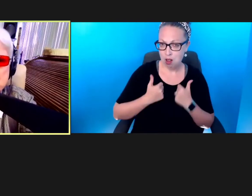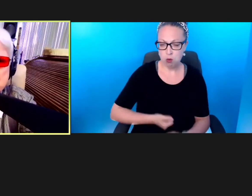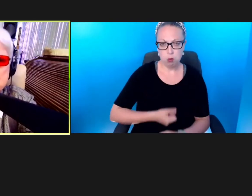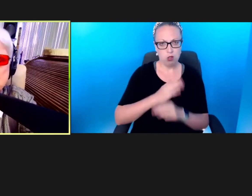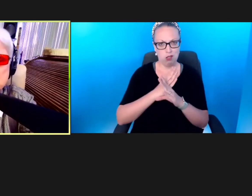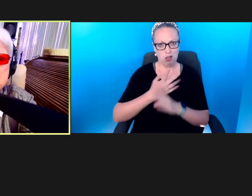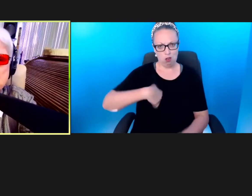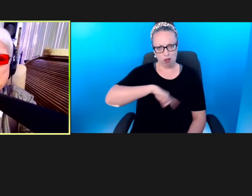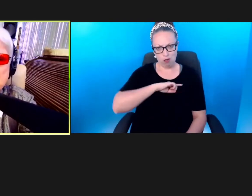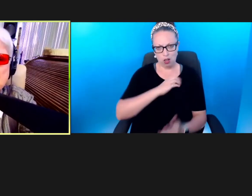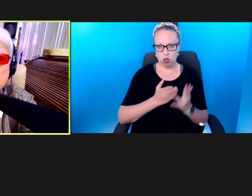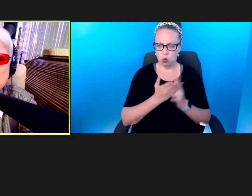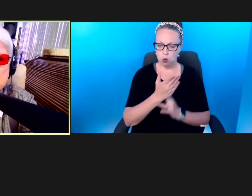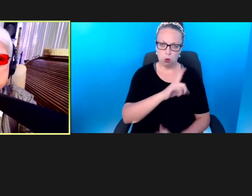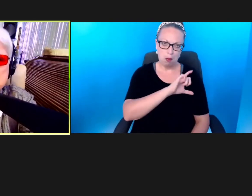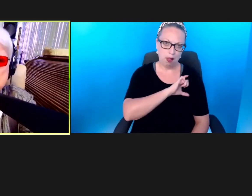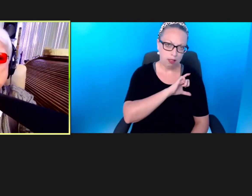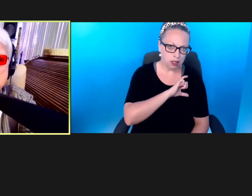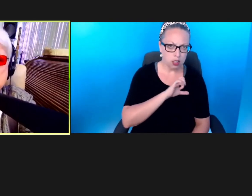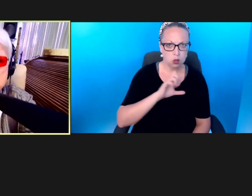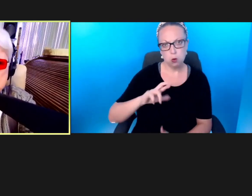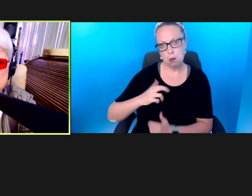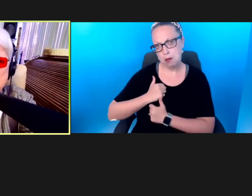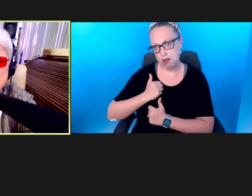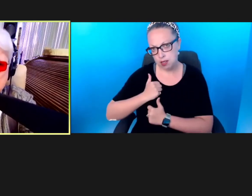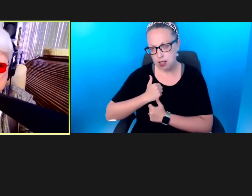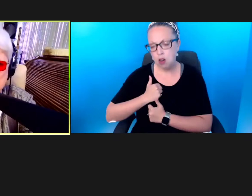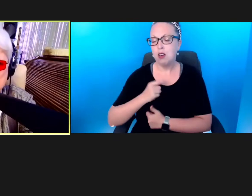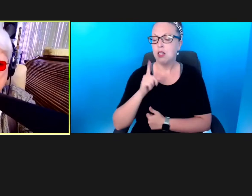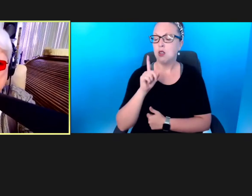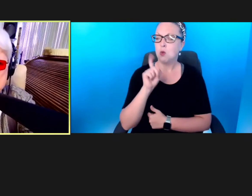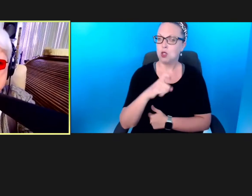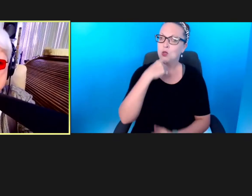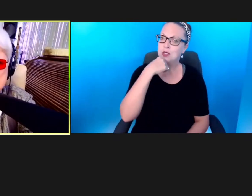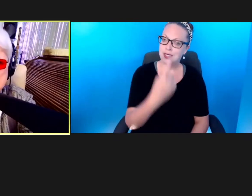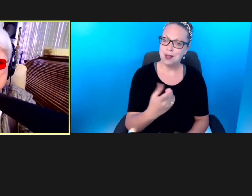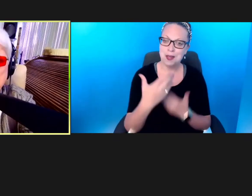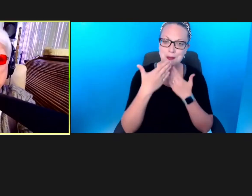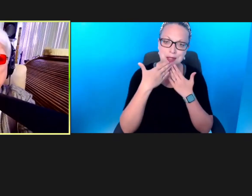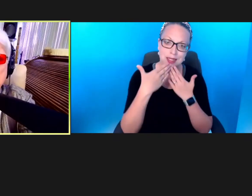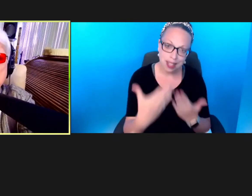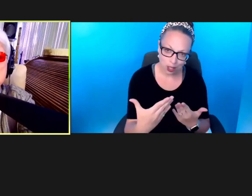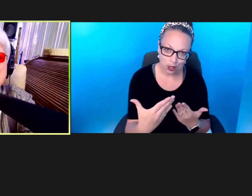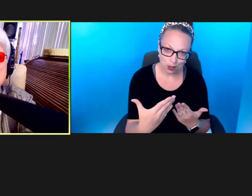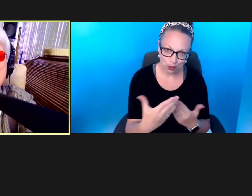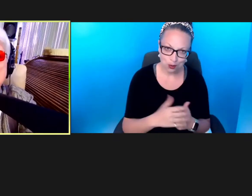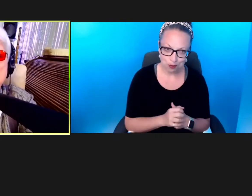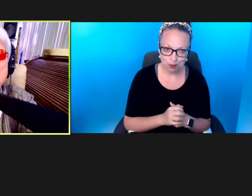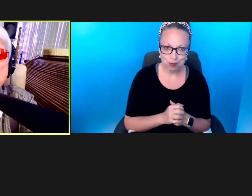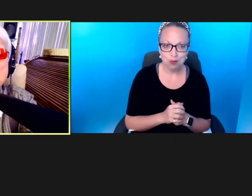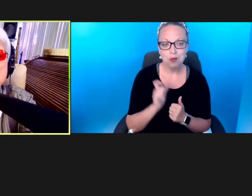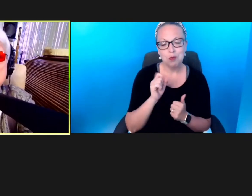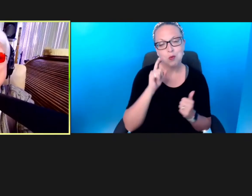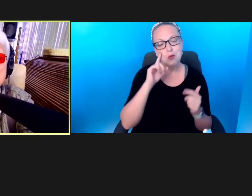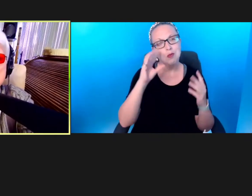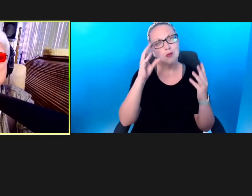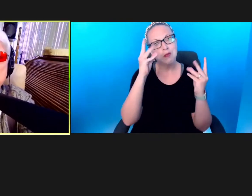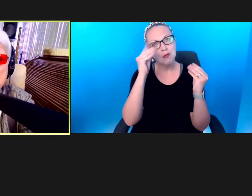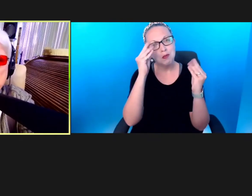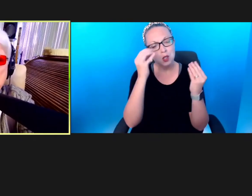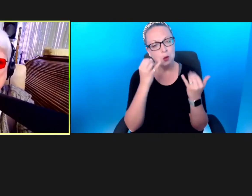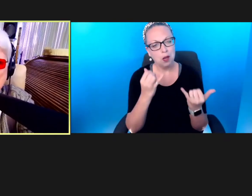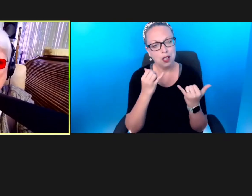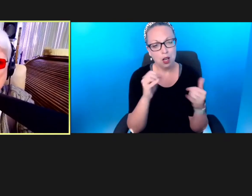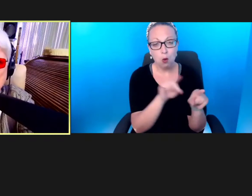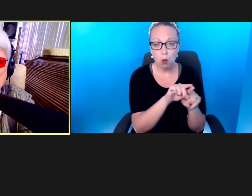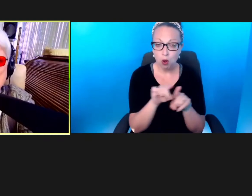enforcement or the military, they certainly do deserve our heartfelt thanks. But let's think about for a moment also the